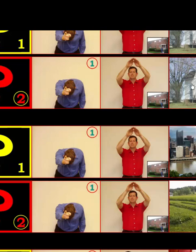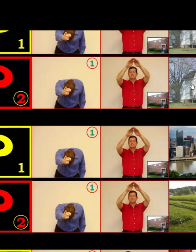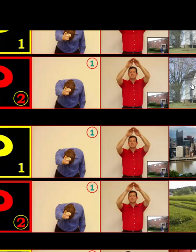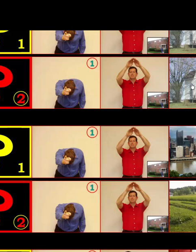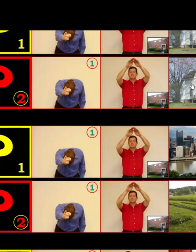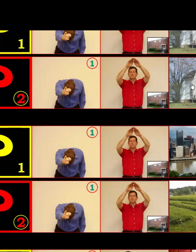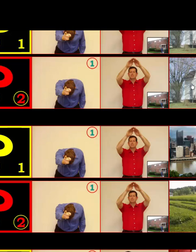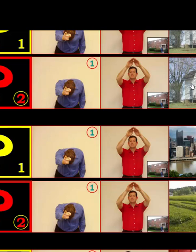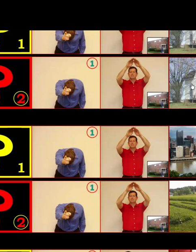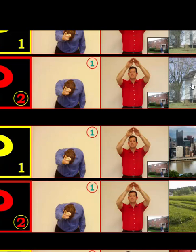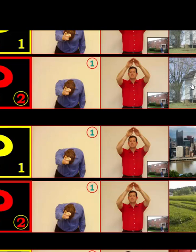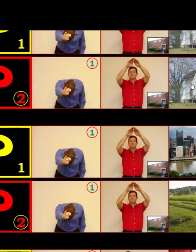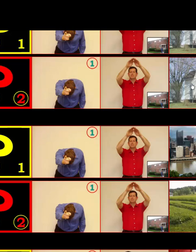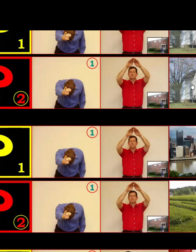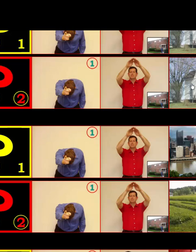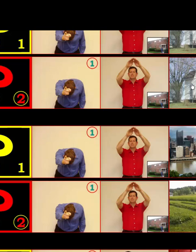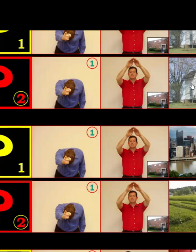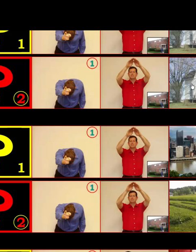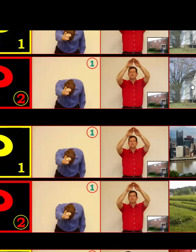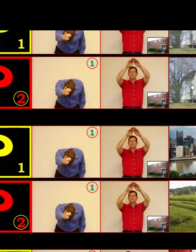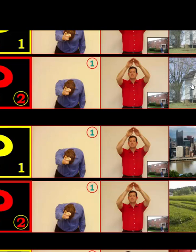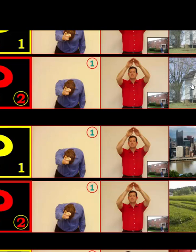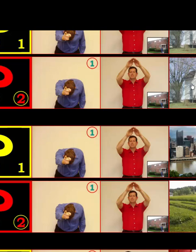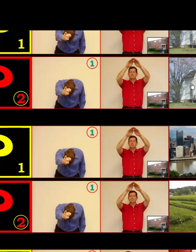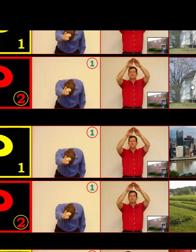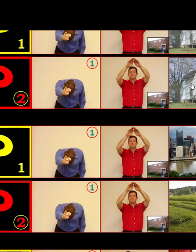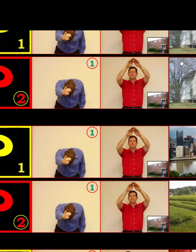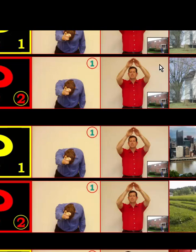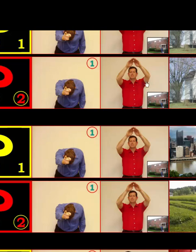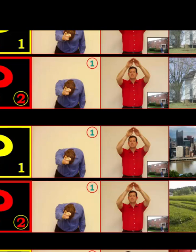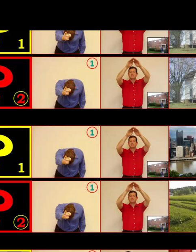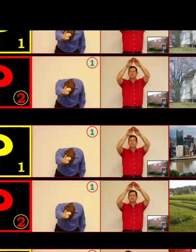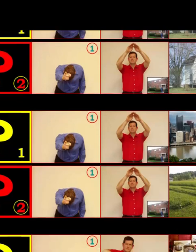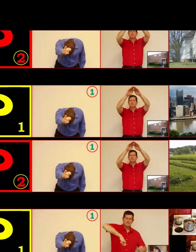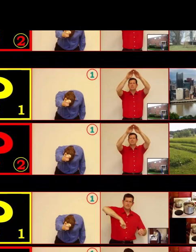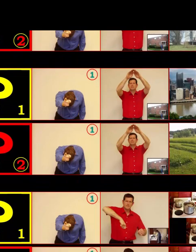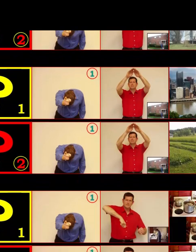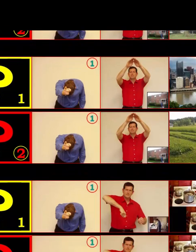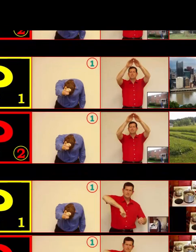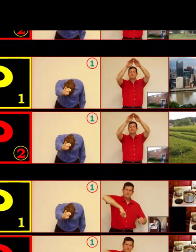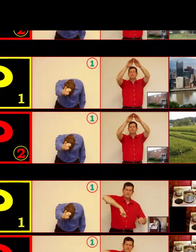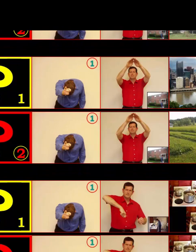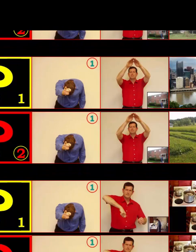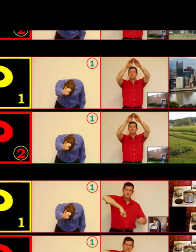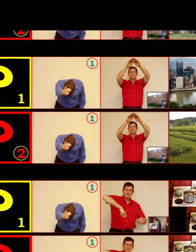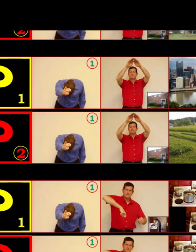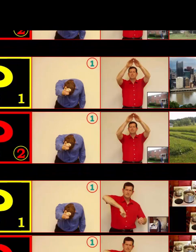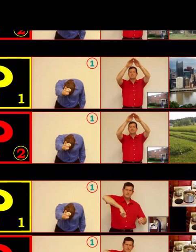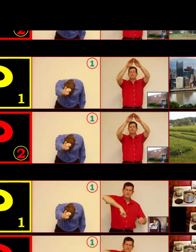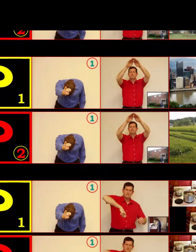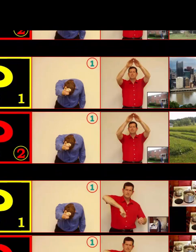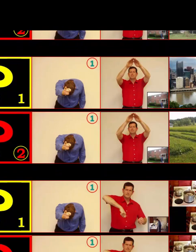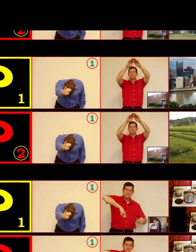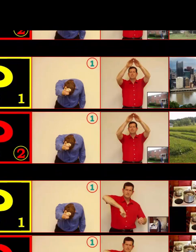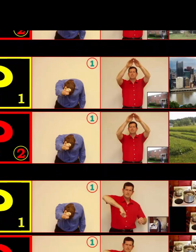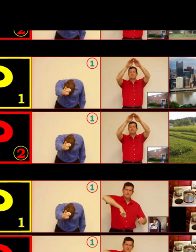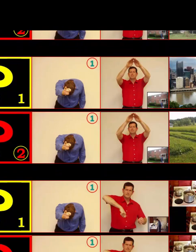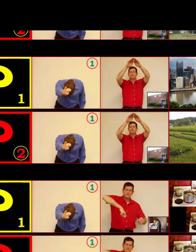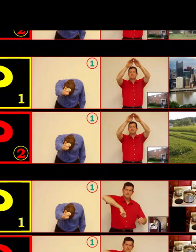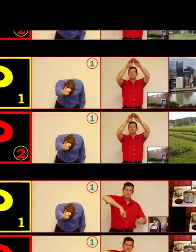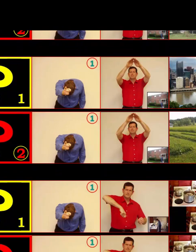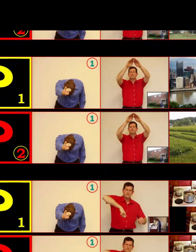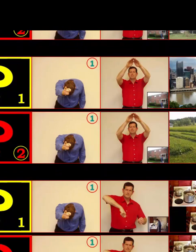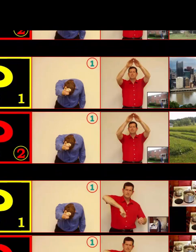house, don't you? You live in a house, don't you? All right, number 5. This is a city or